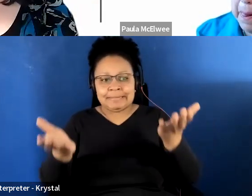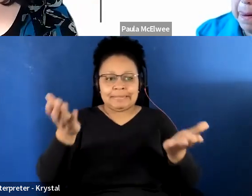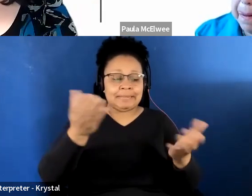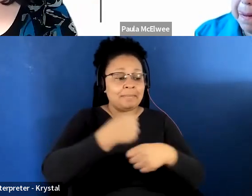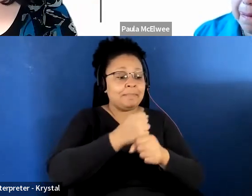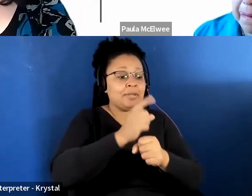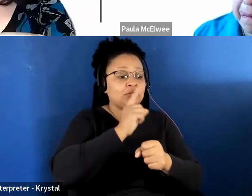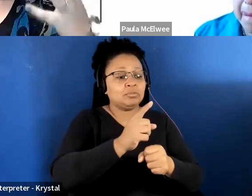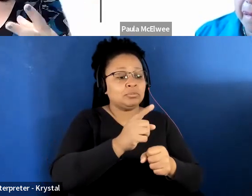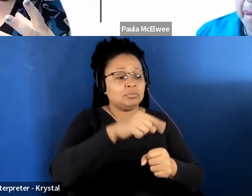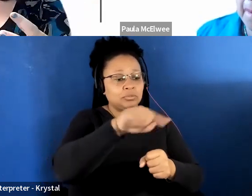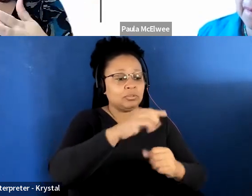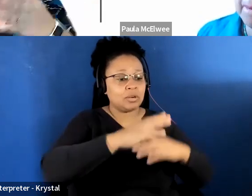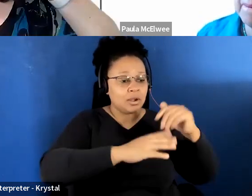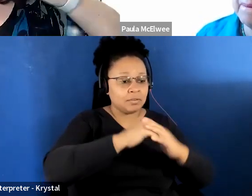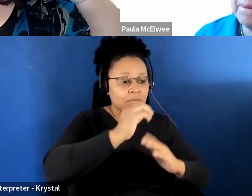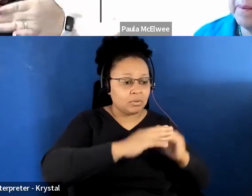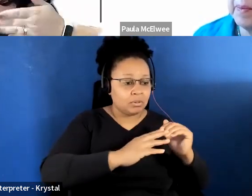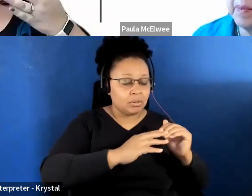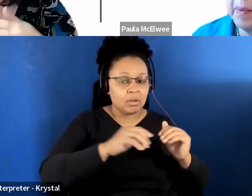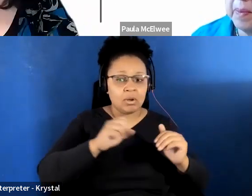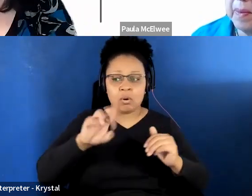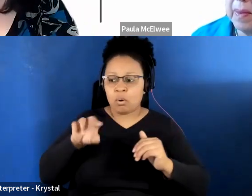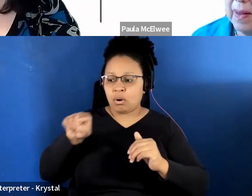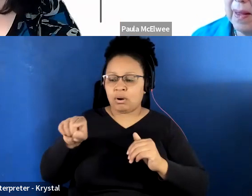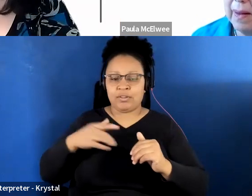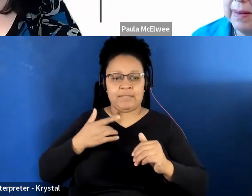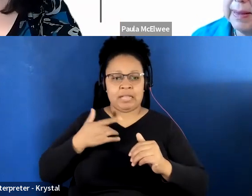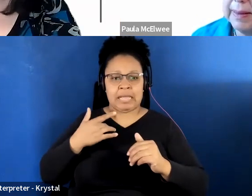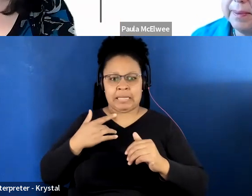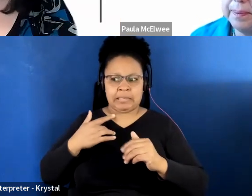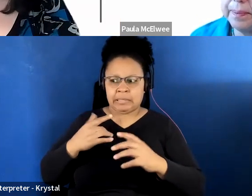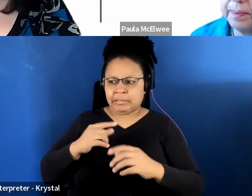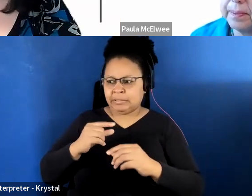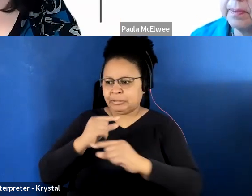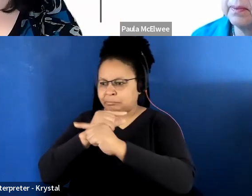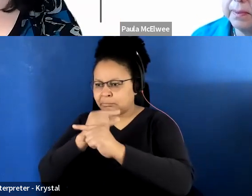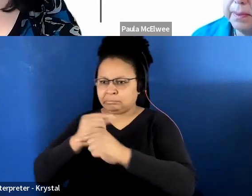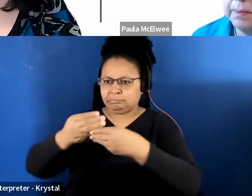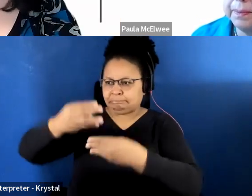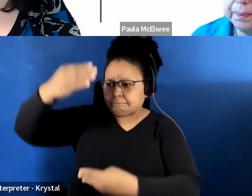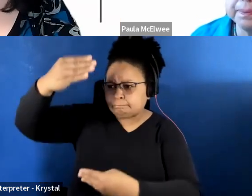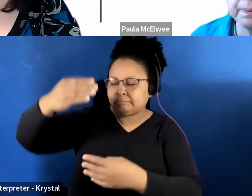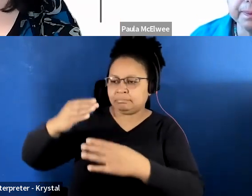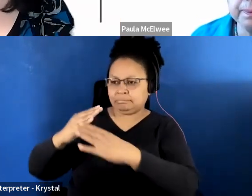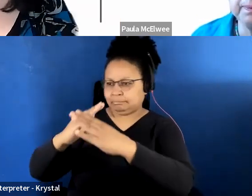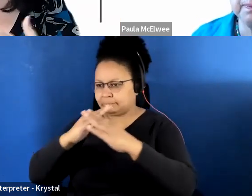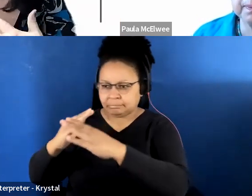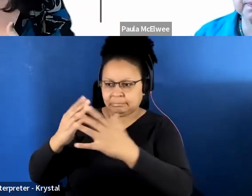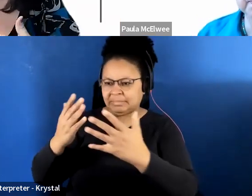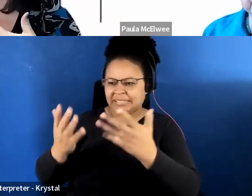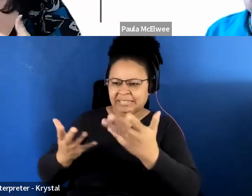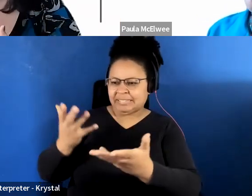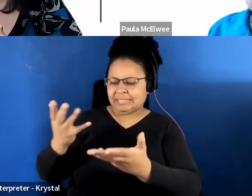oppressive, or you feel like you're walking into a government building with all kinds of screens and things.